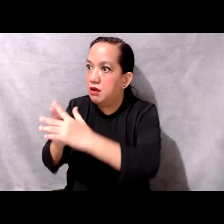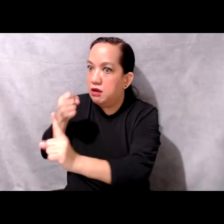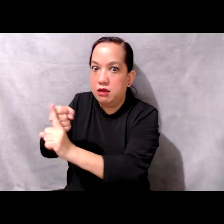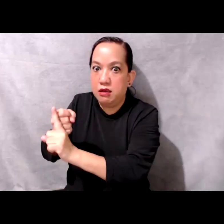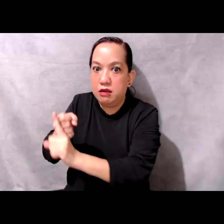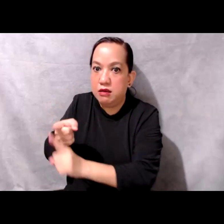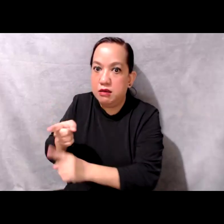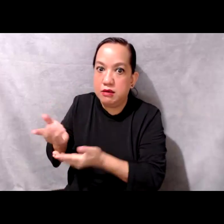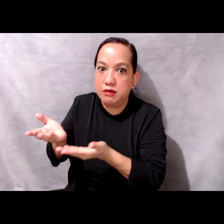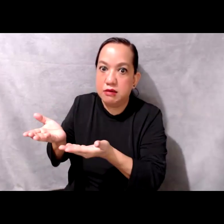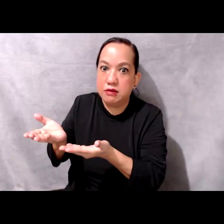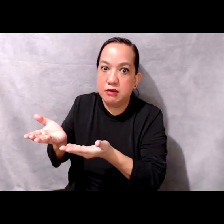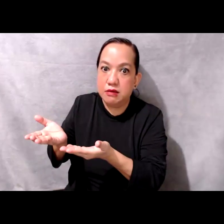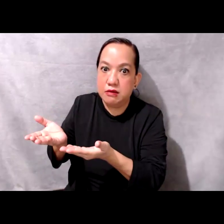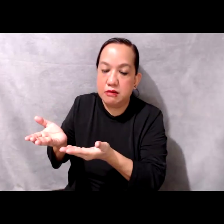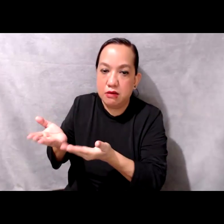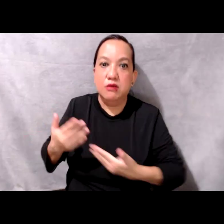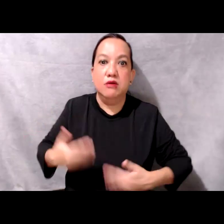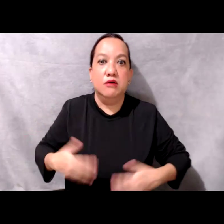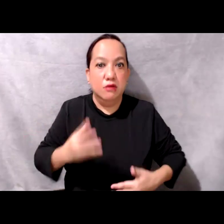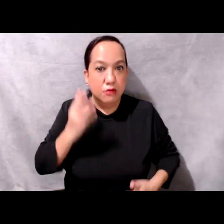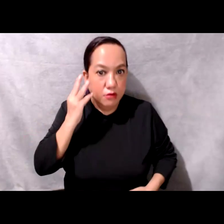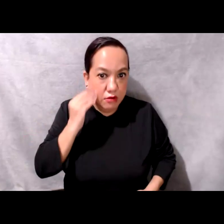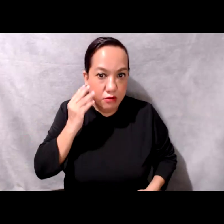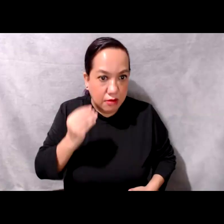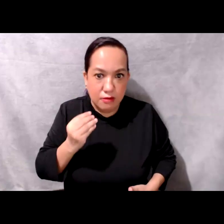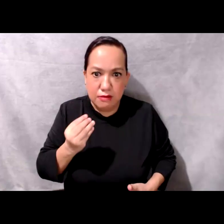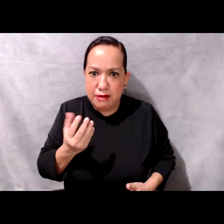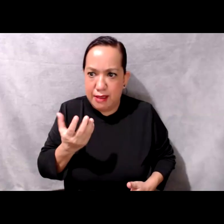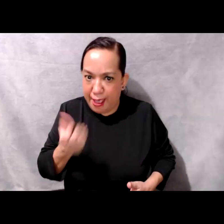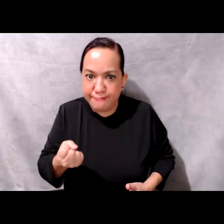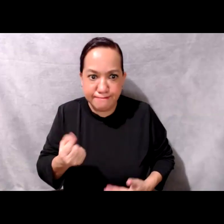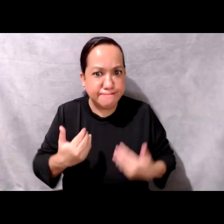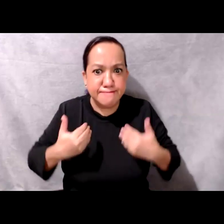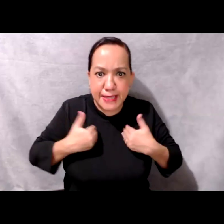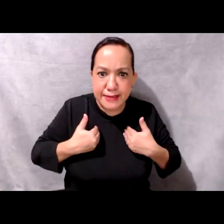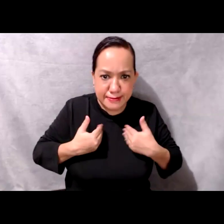with all these availability of the mechanisms, etc., accessing